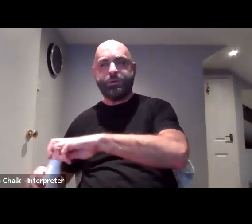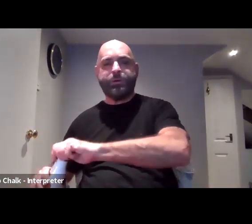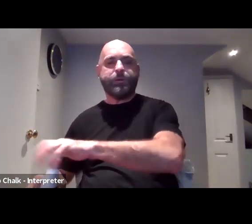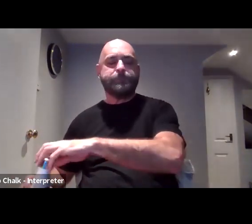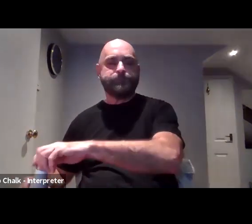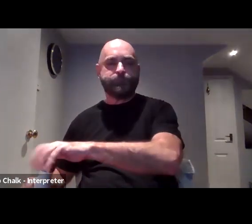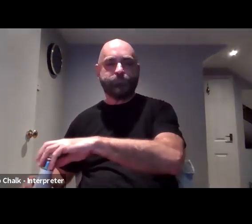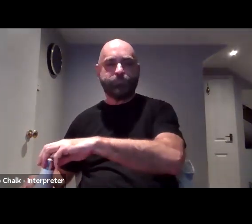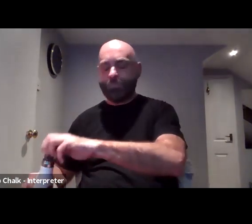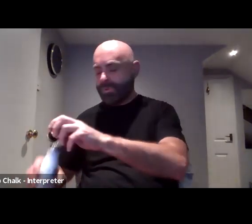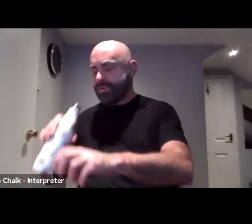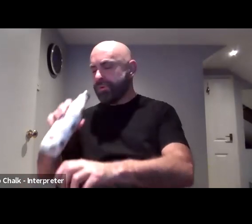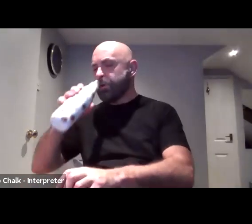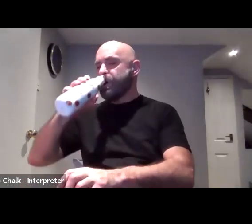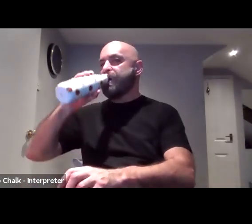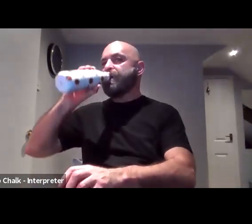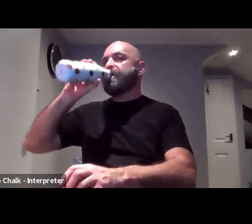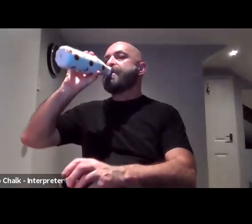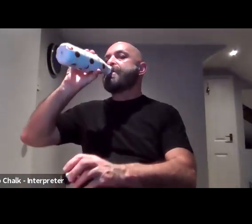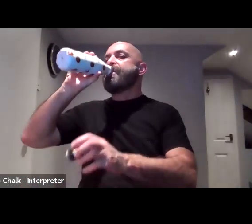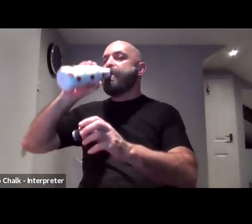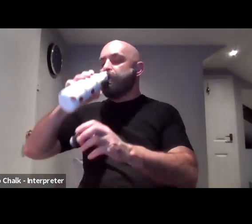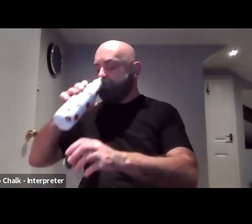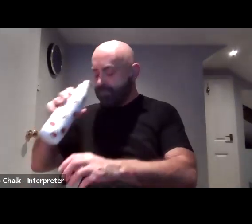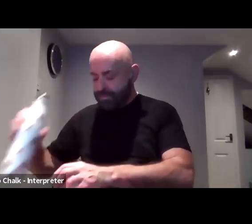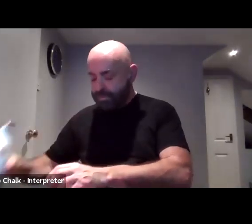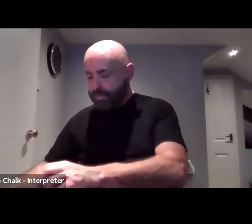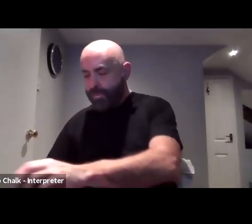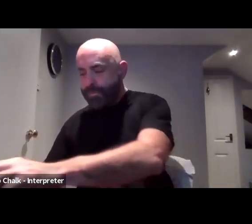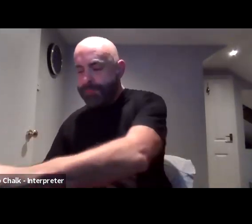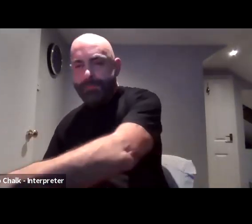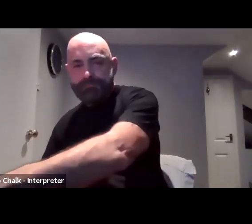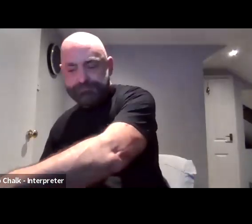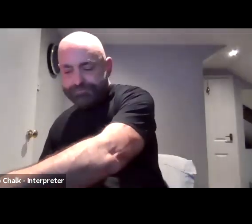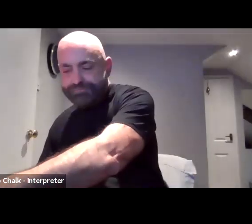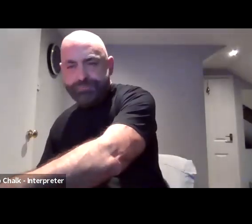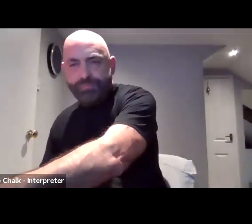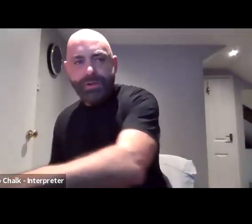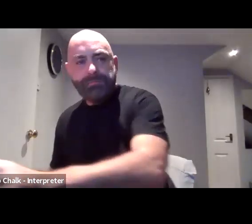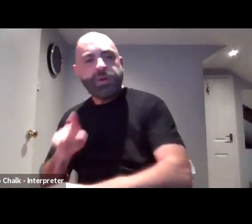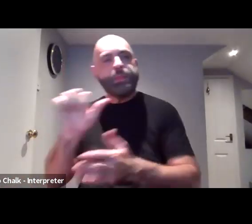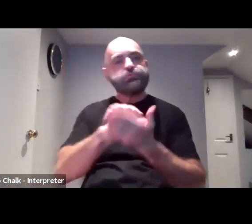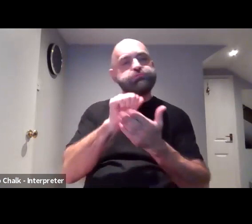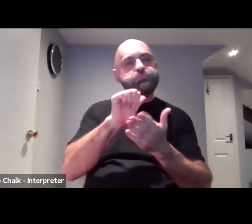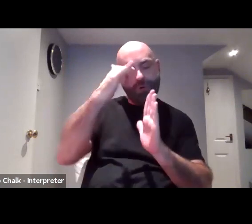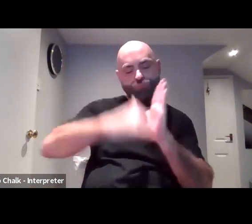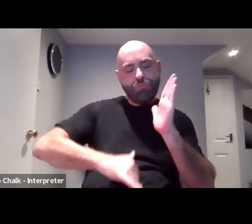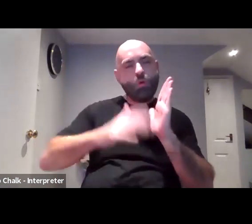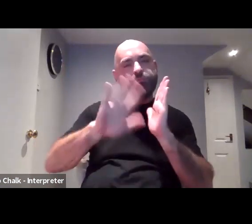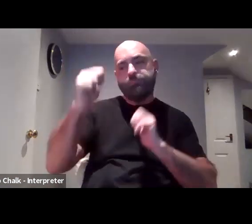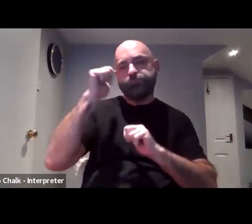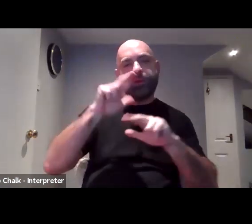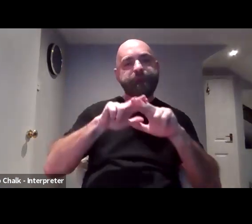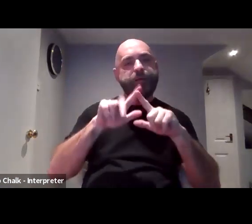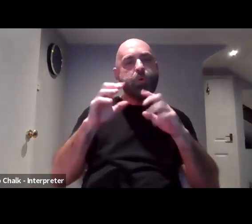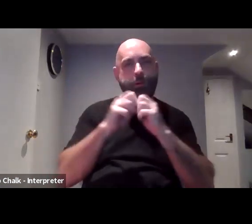And I want now to go back to the report I published in February. Bear that fact in mind, the highest excess